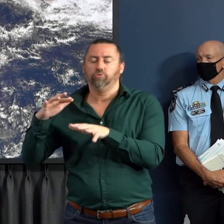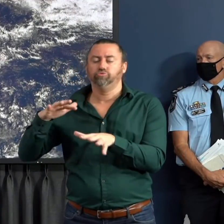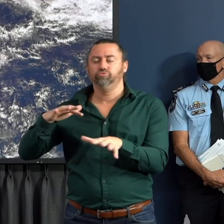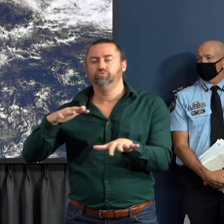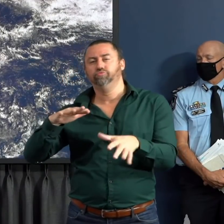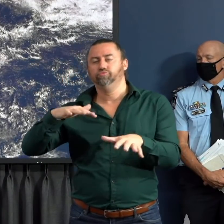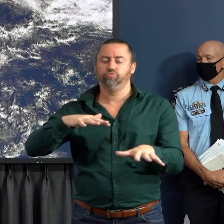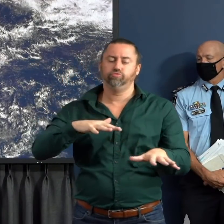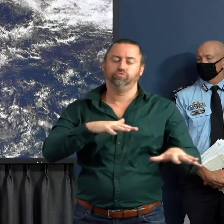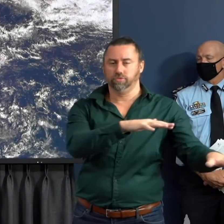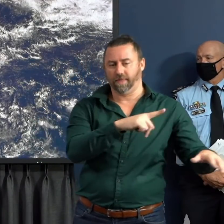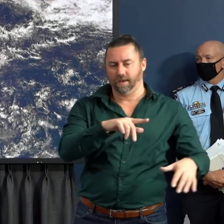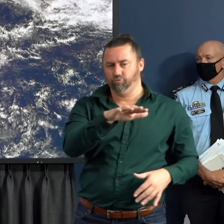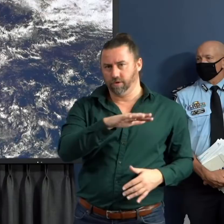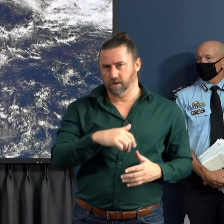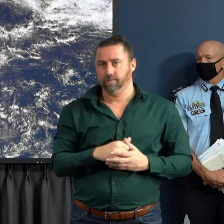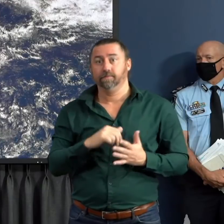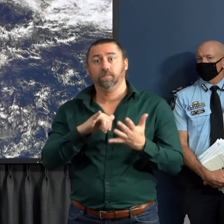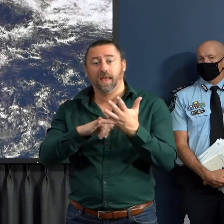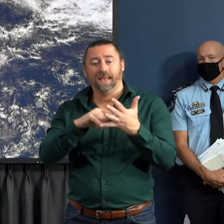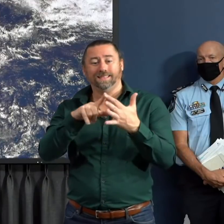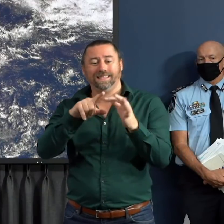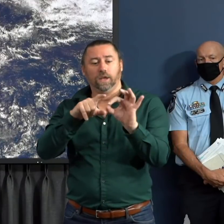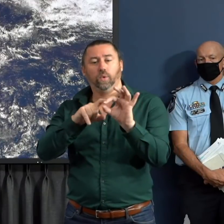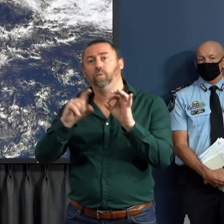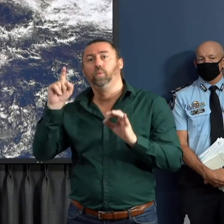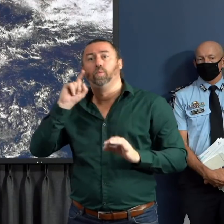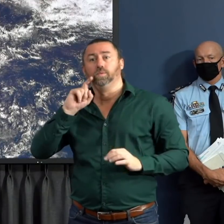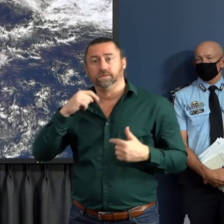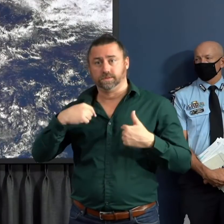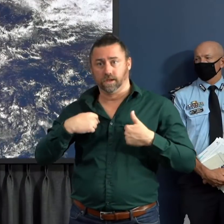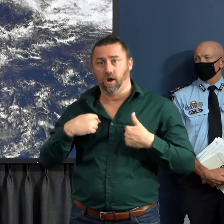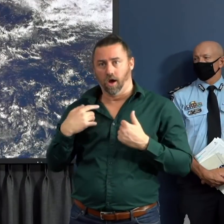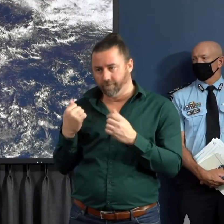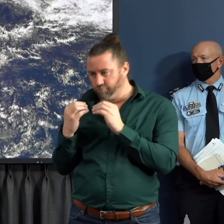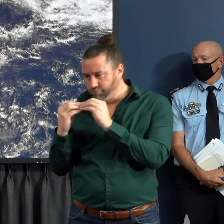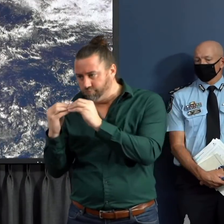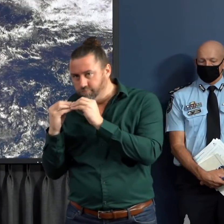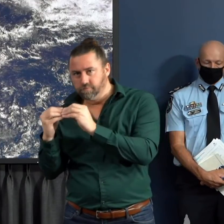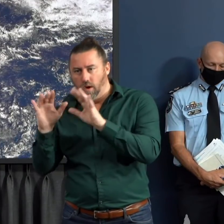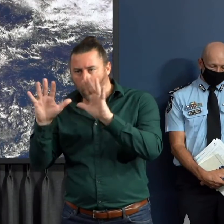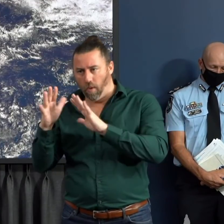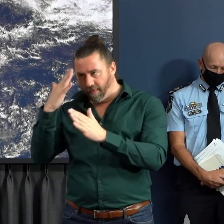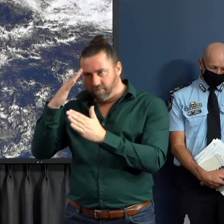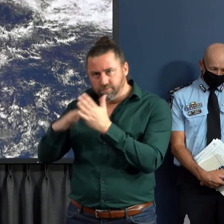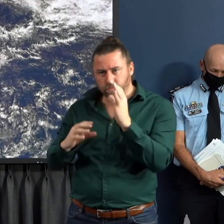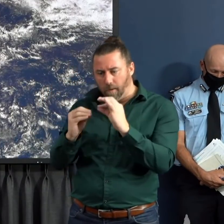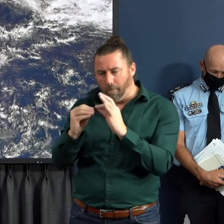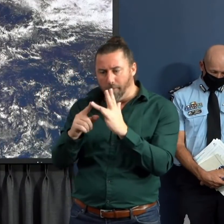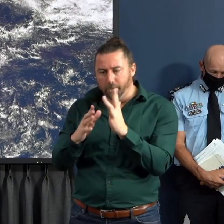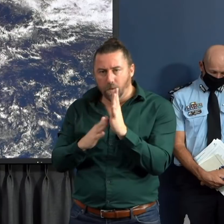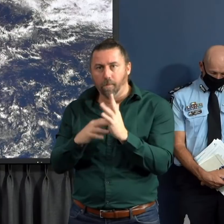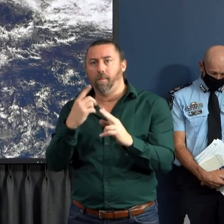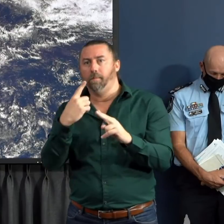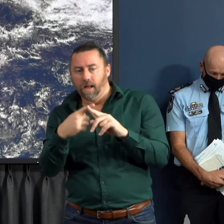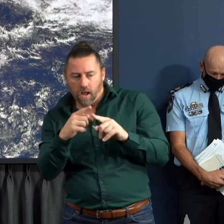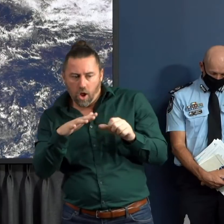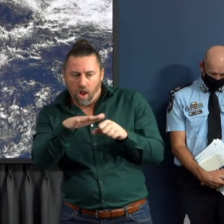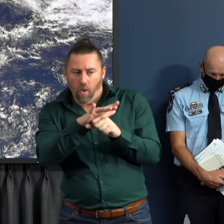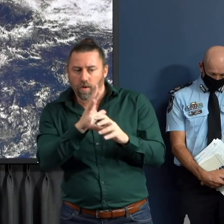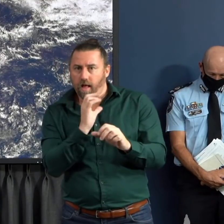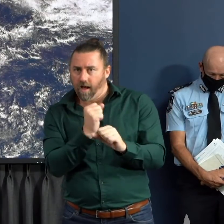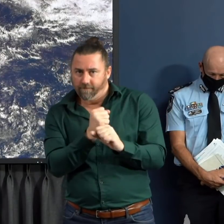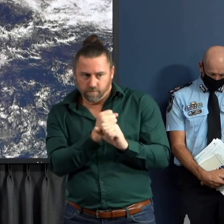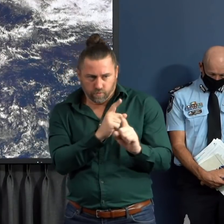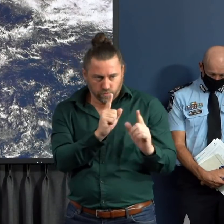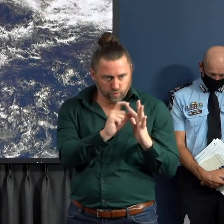Seqwater continues to work closely with the Bureau and also with local governments to monitor exactly